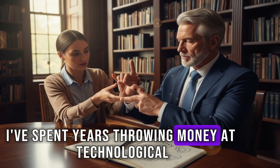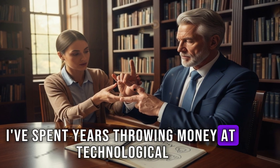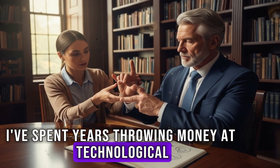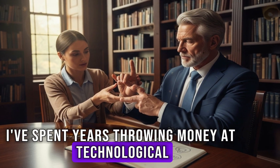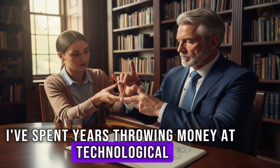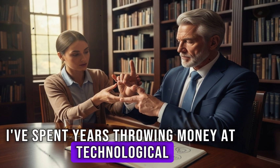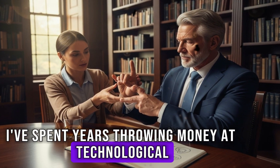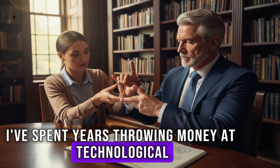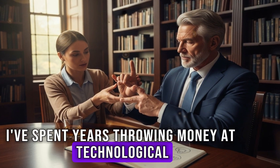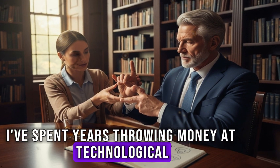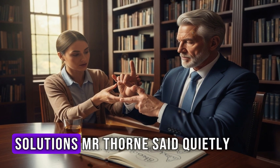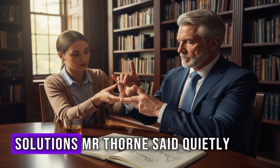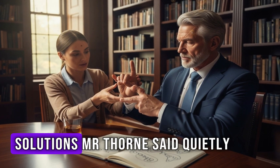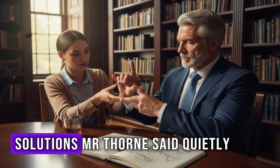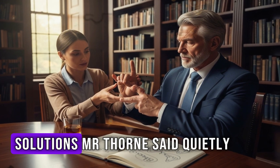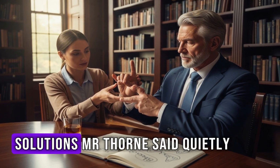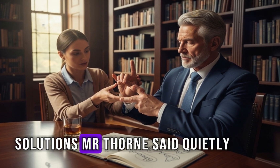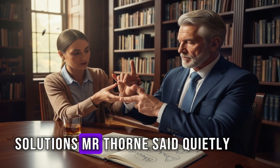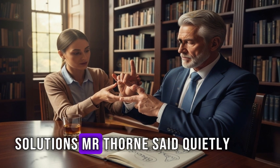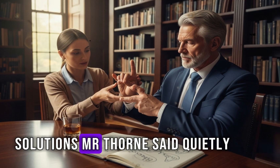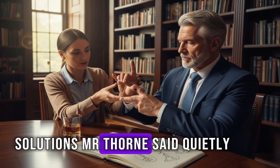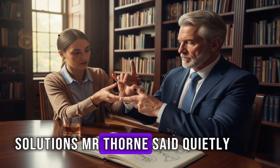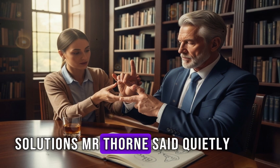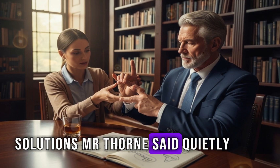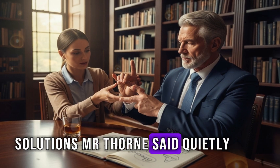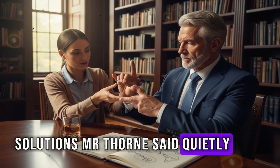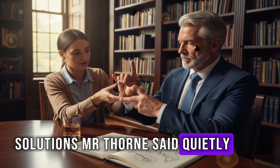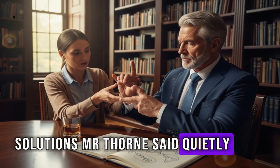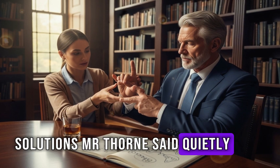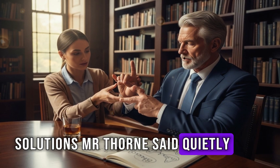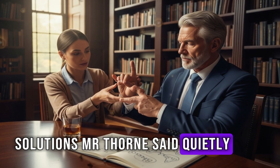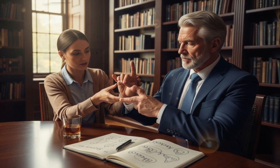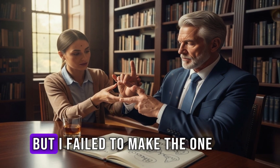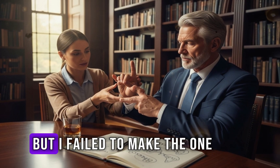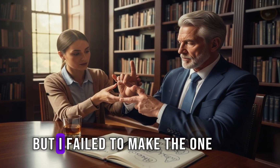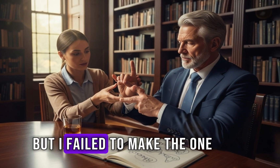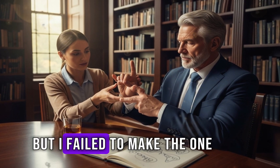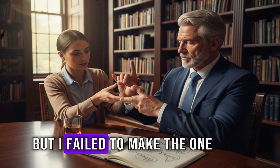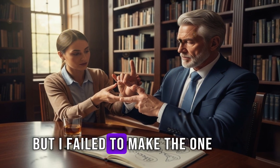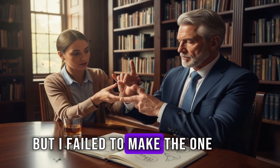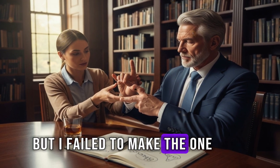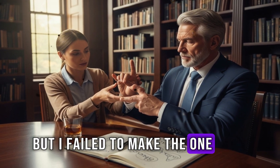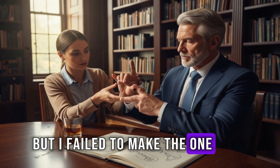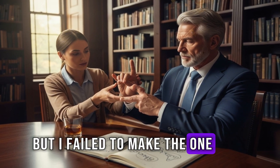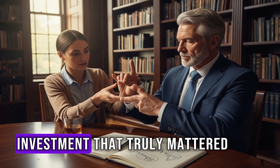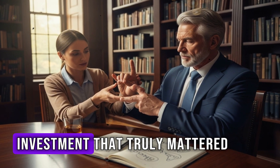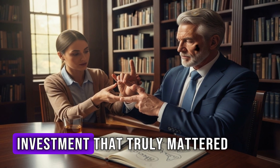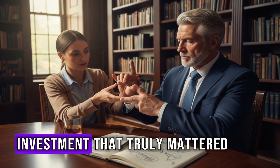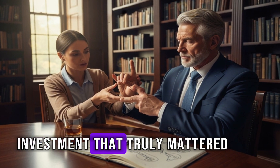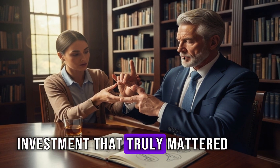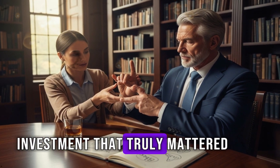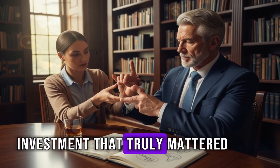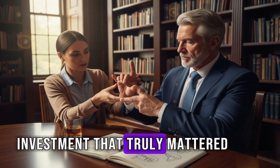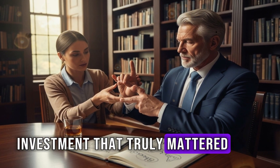at technological solutions, Mr. Thorne said quietly. But I failed to make the one investment that truly